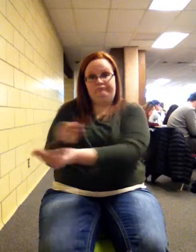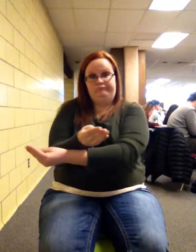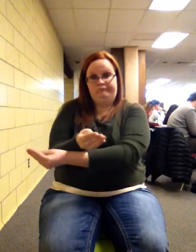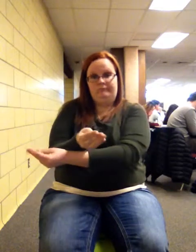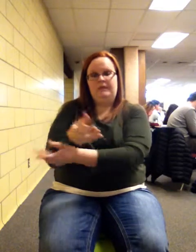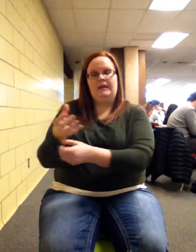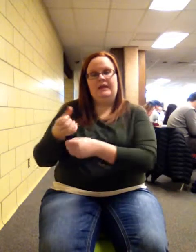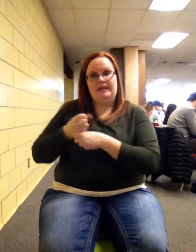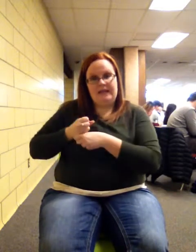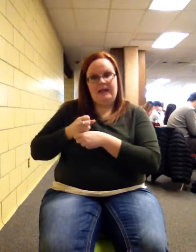in that mutual fund.